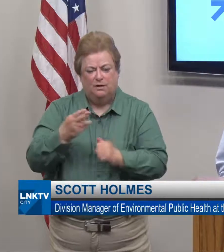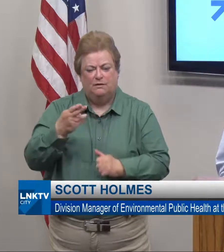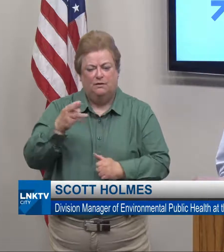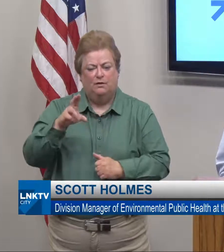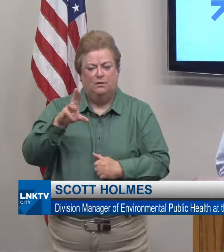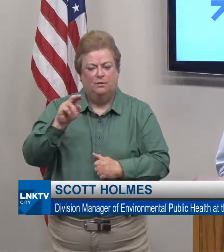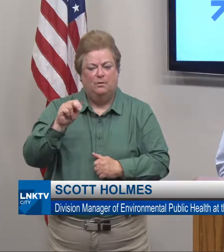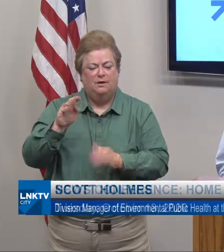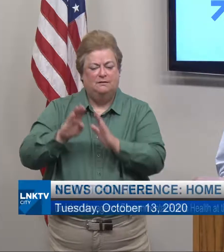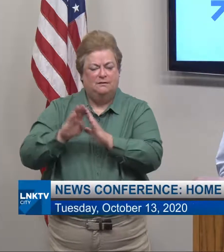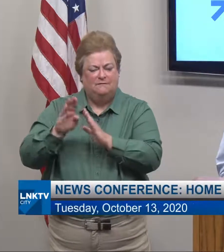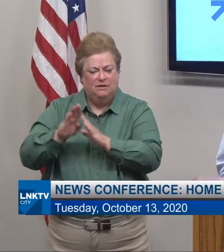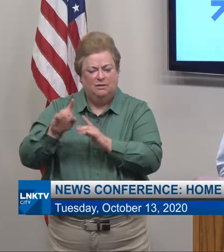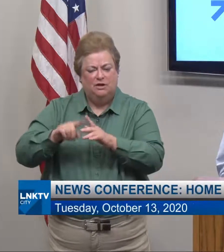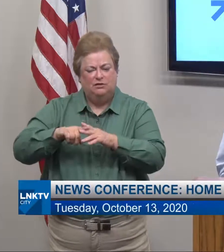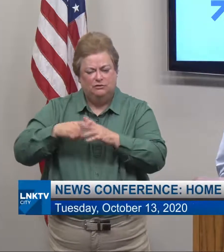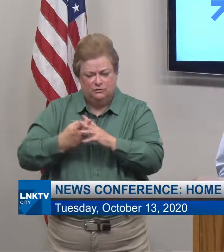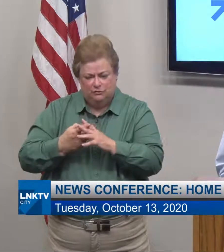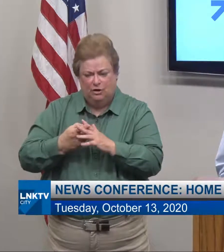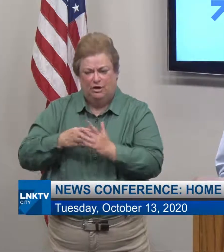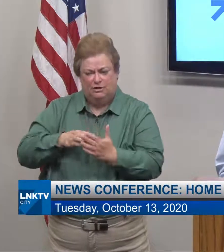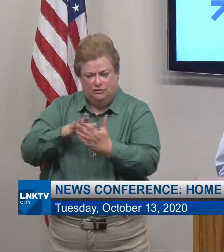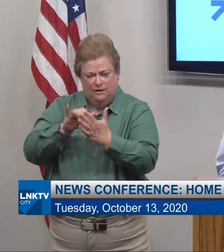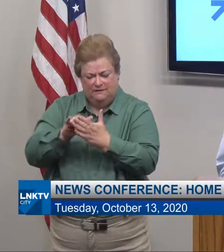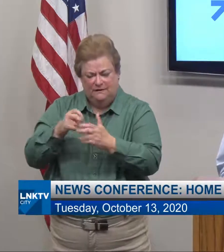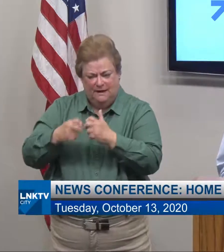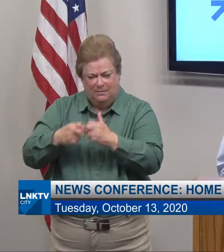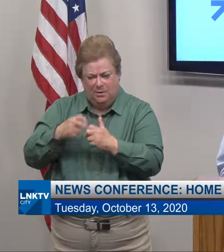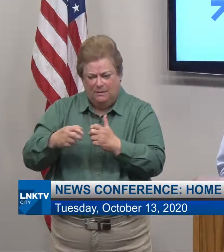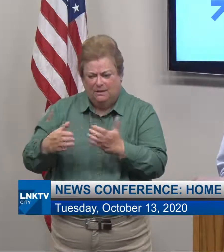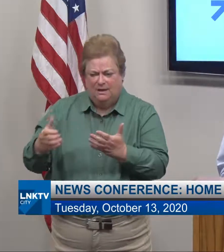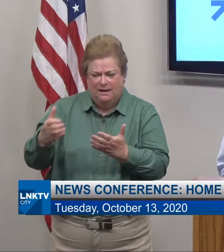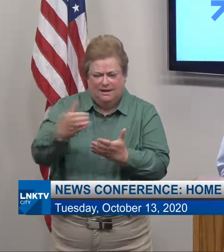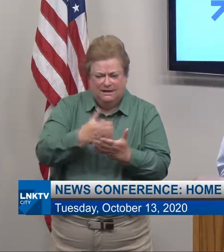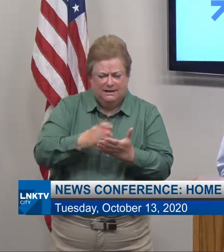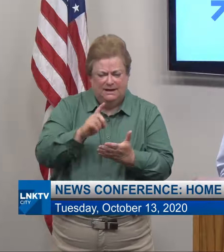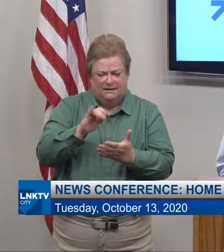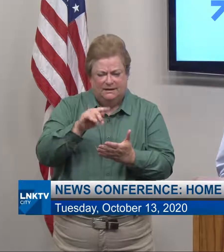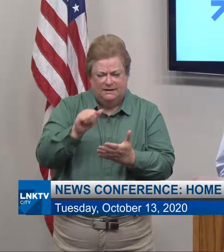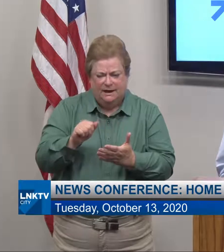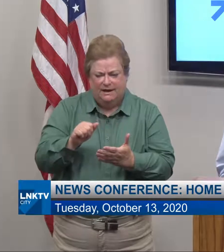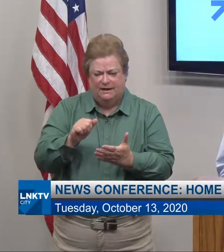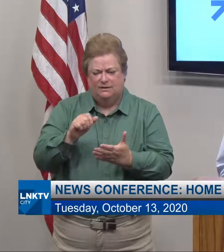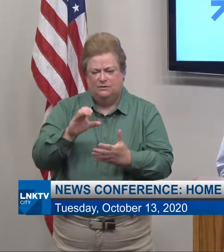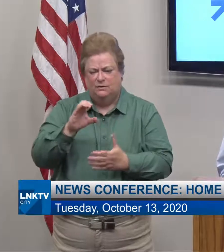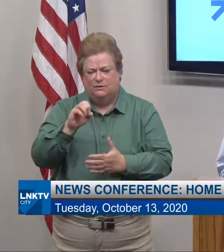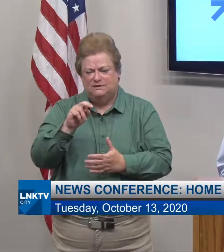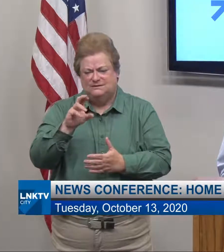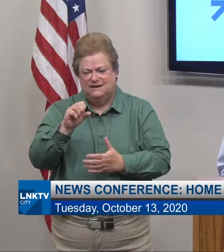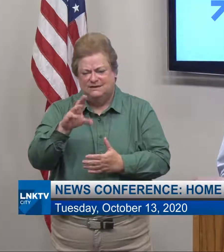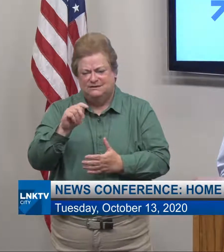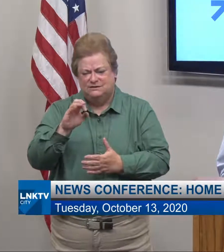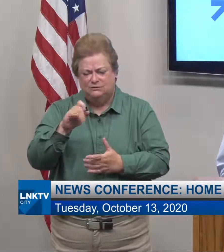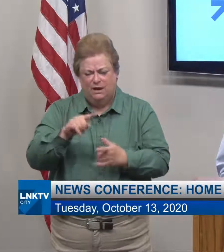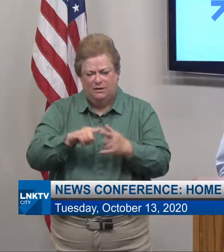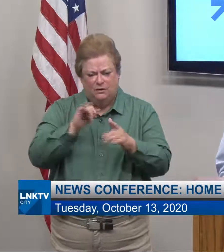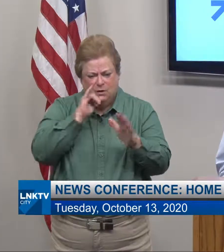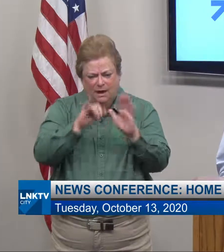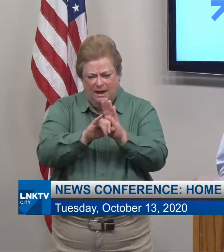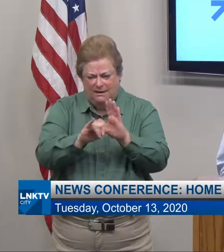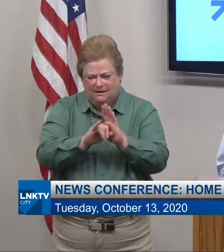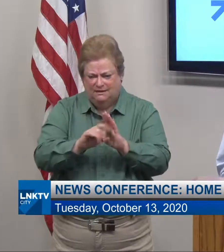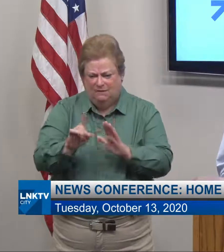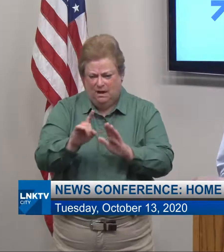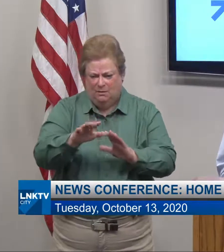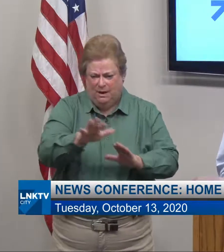others to try to start addressing this problem, putting the data together in a way, identifying the census tracts, identifying the blocks.